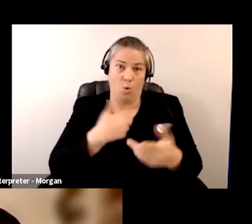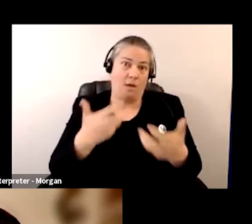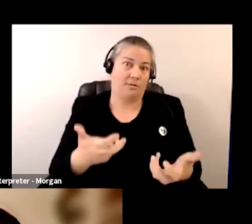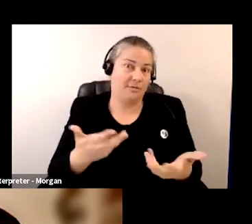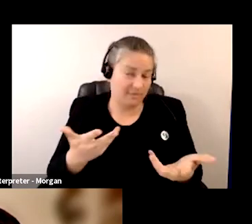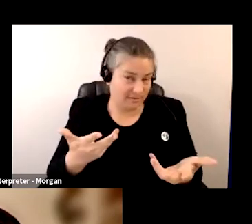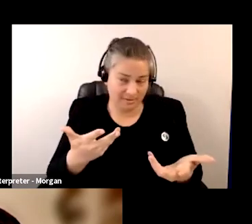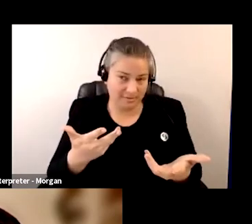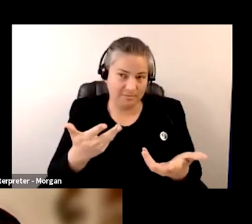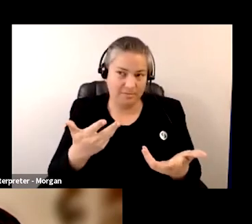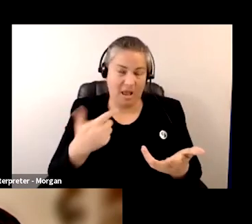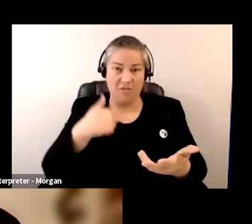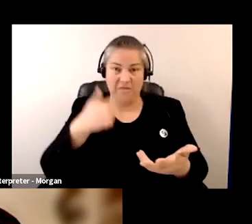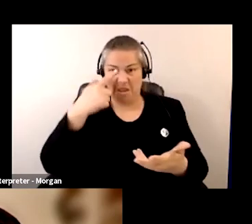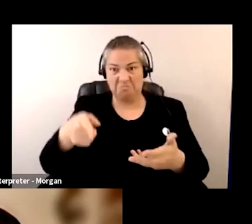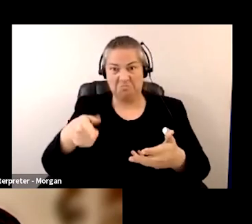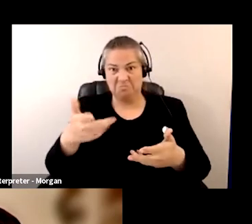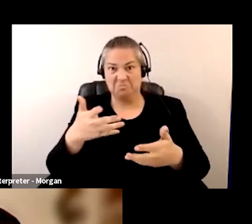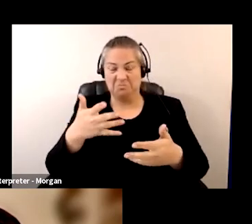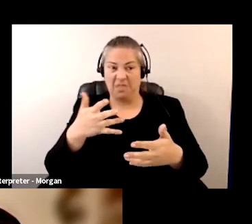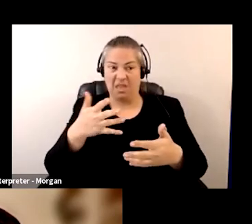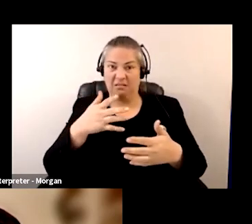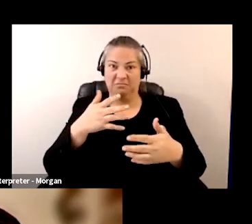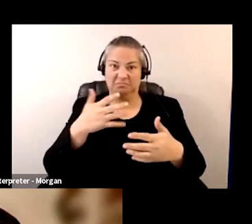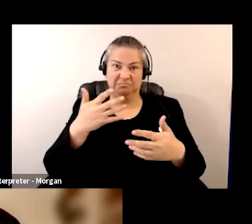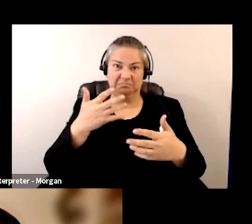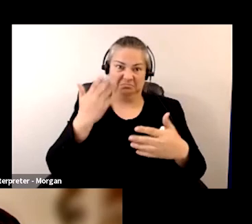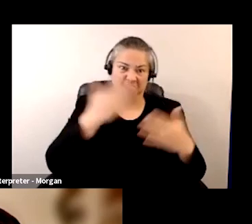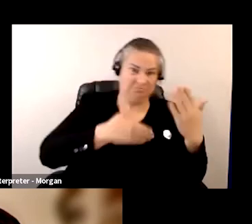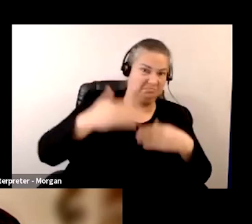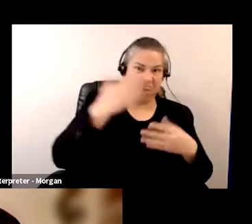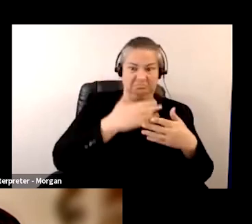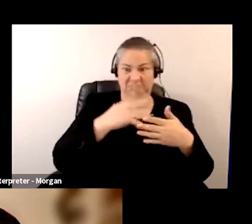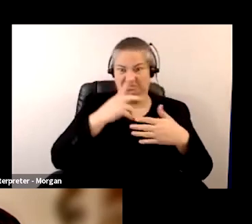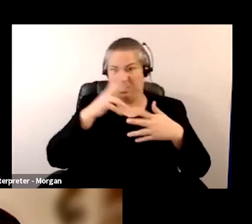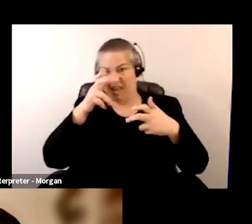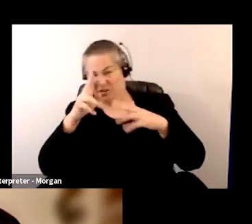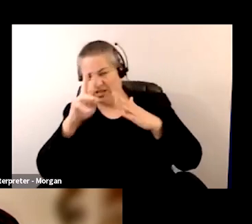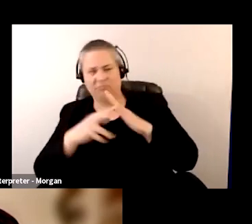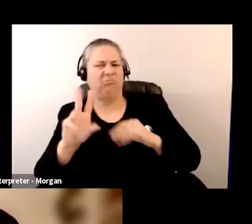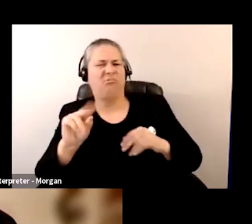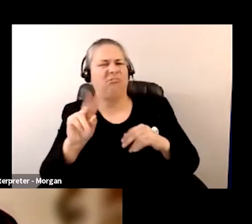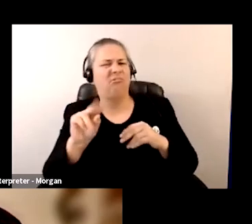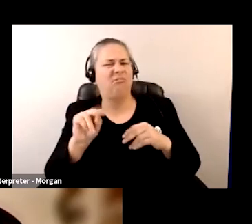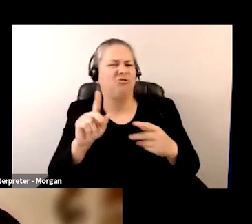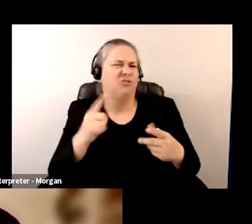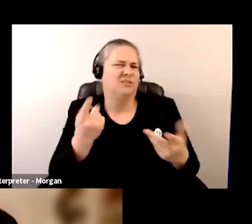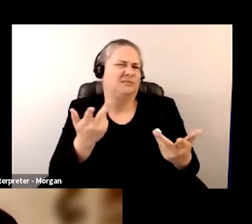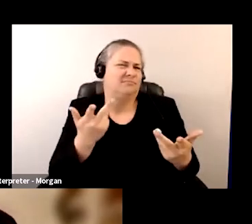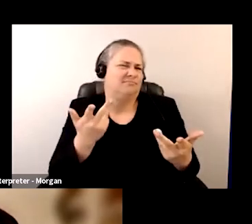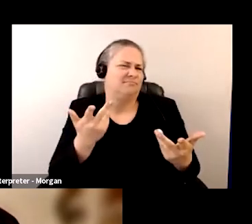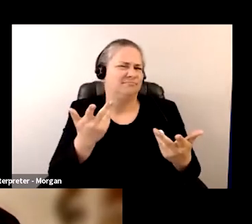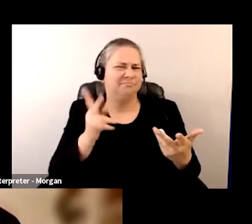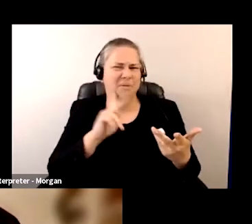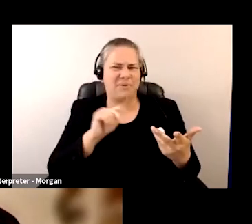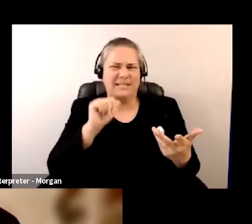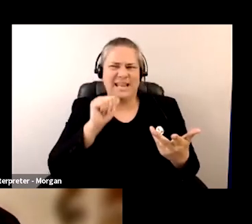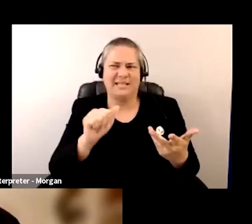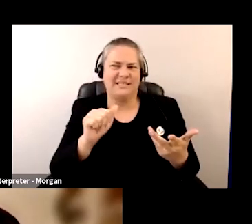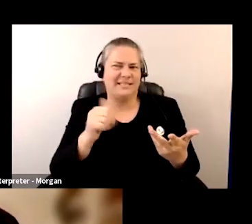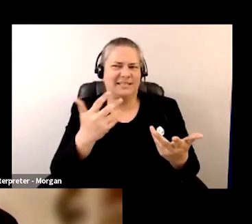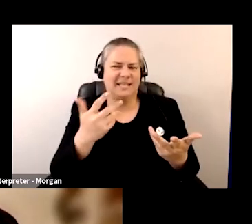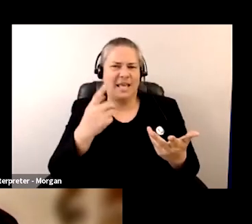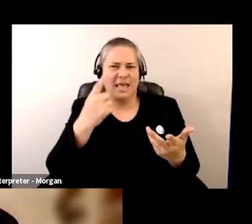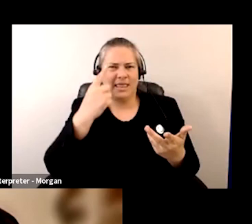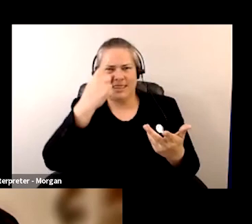any, evil intent on anybody's part. I just think it hasn't been people haven't been thinking as